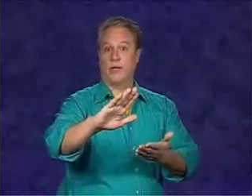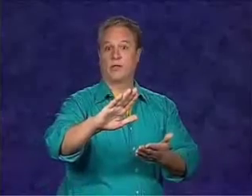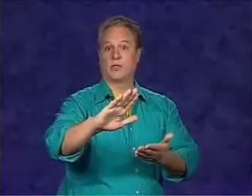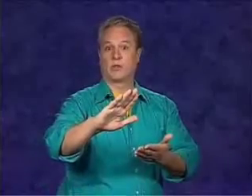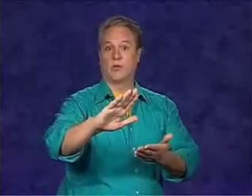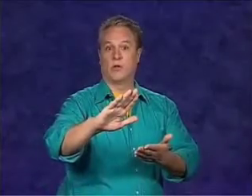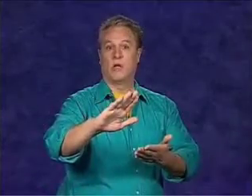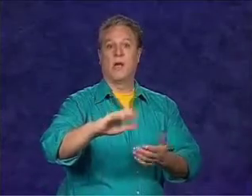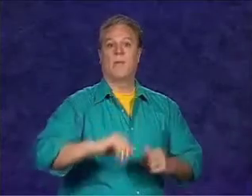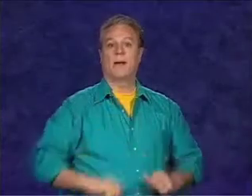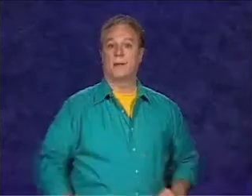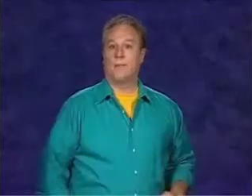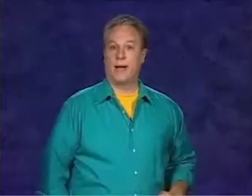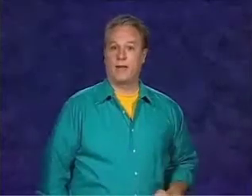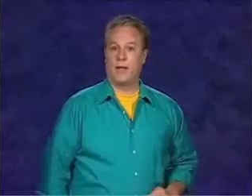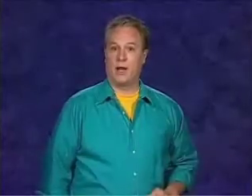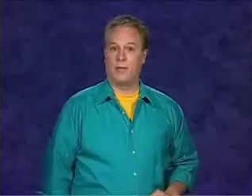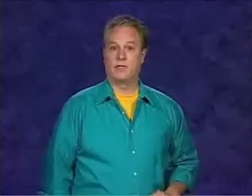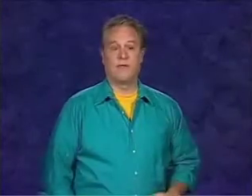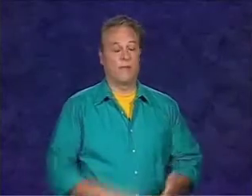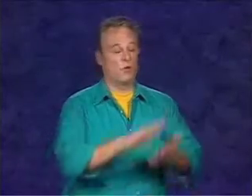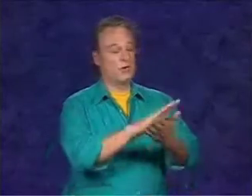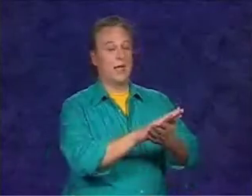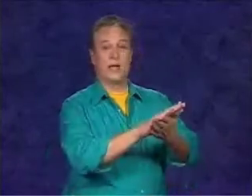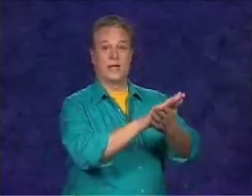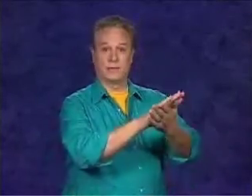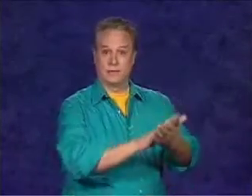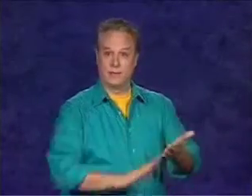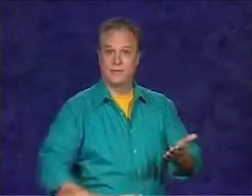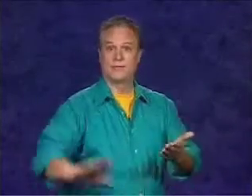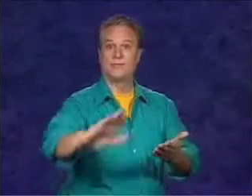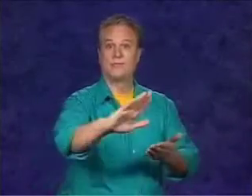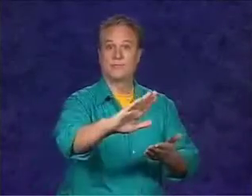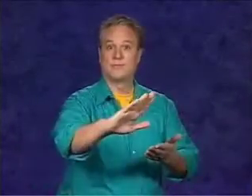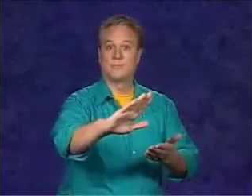regular school by combining the elements of both signs.